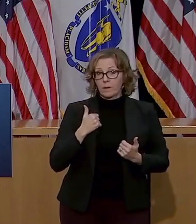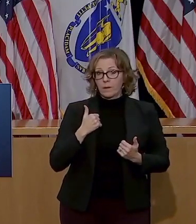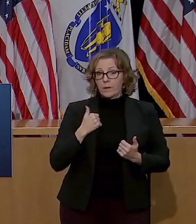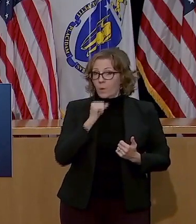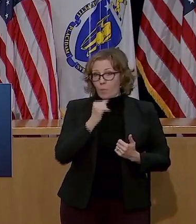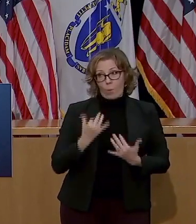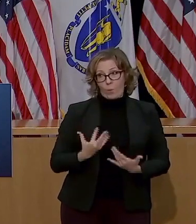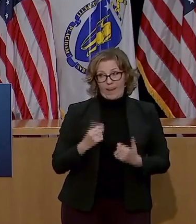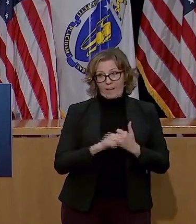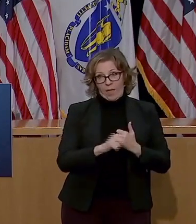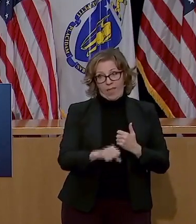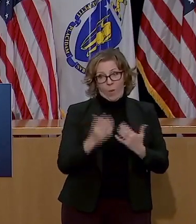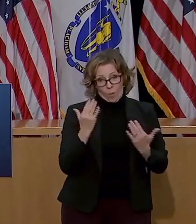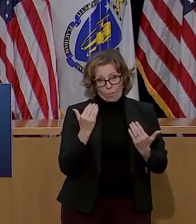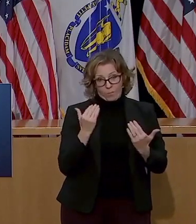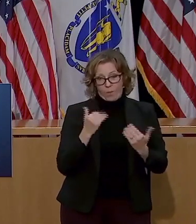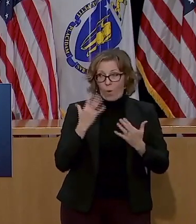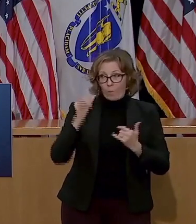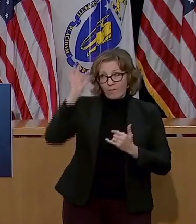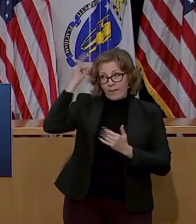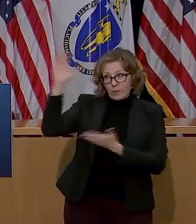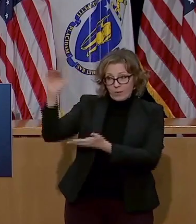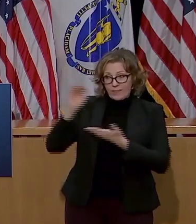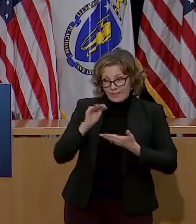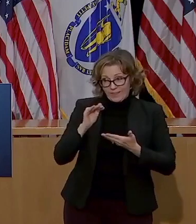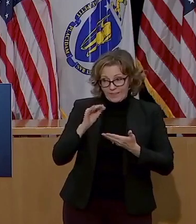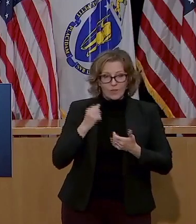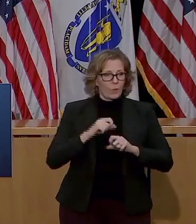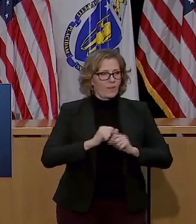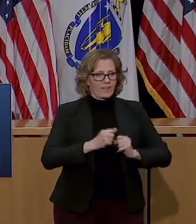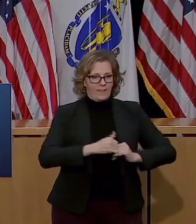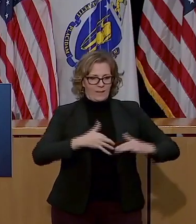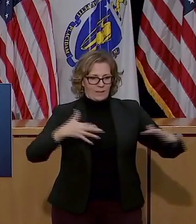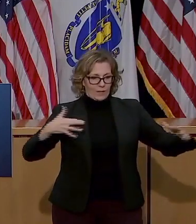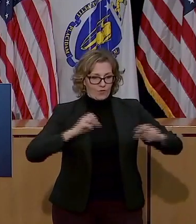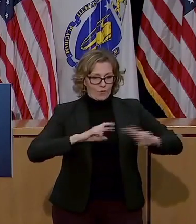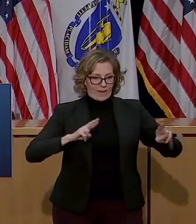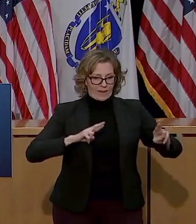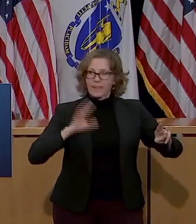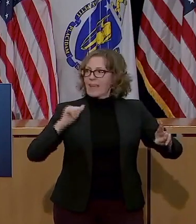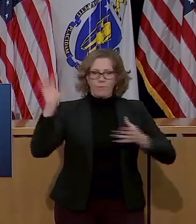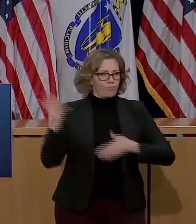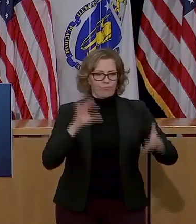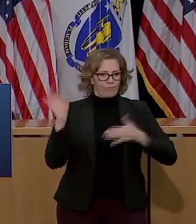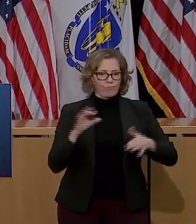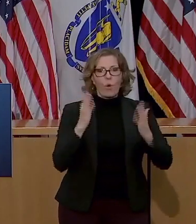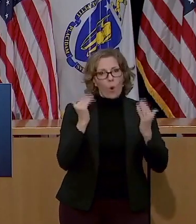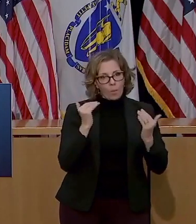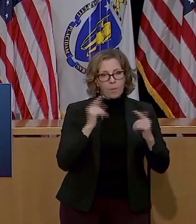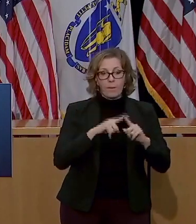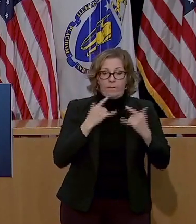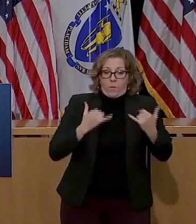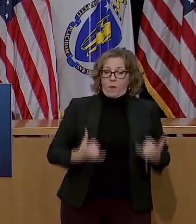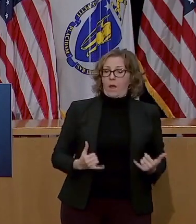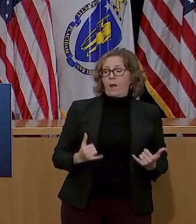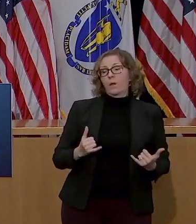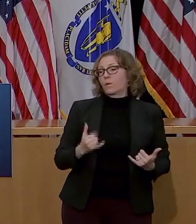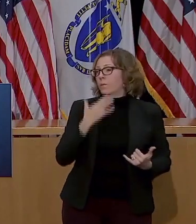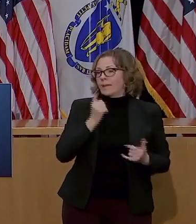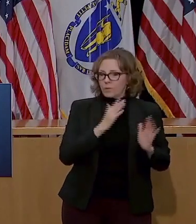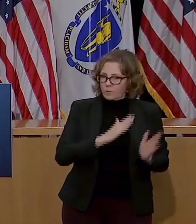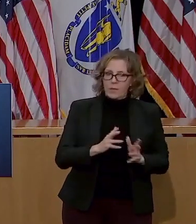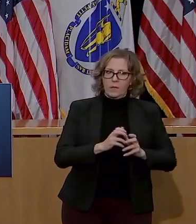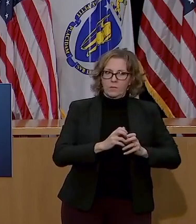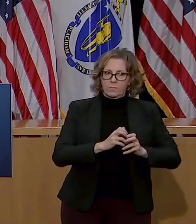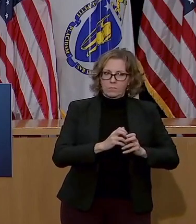to actually make sure that every single seat and every single appointment can get filled. But at this point in time, what I would say